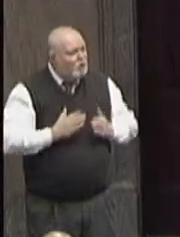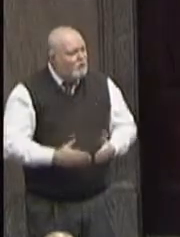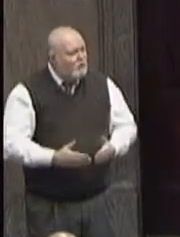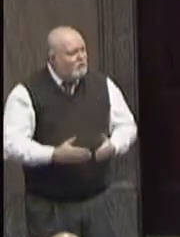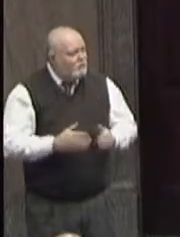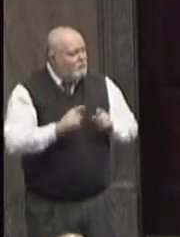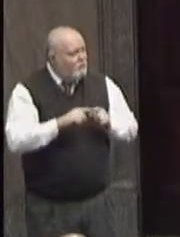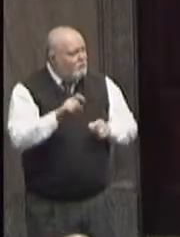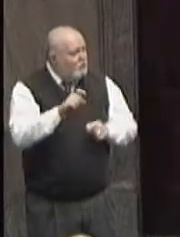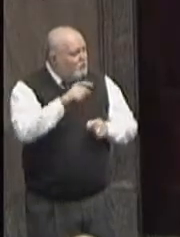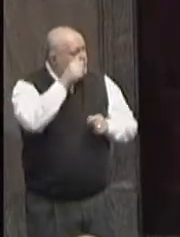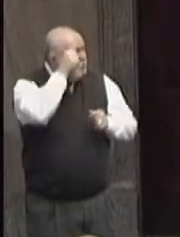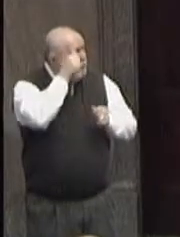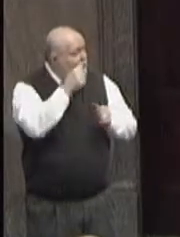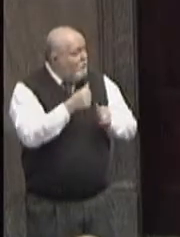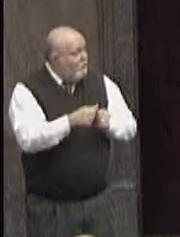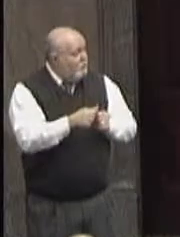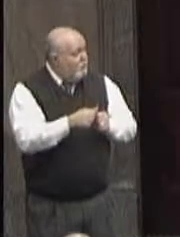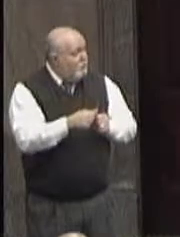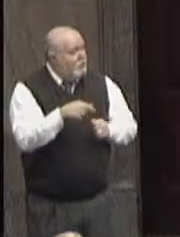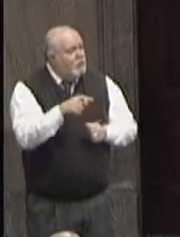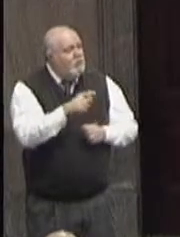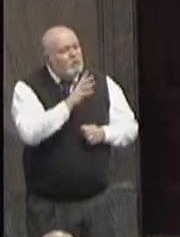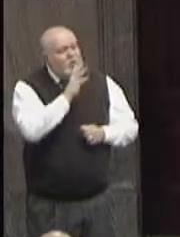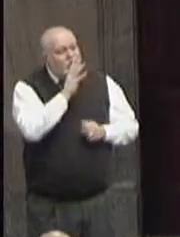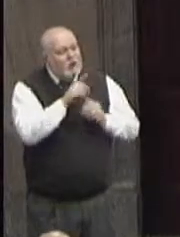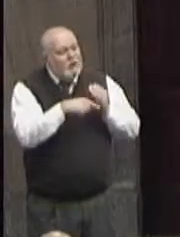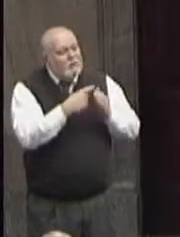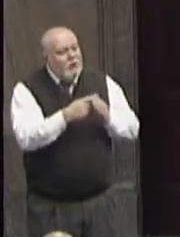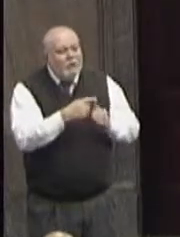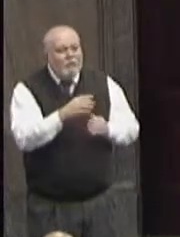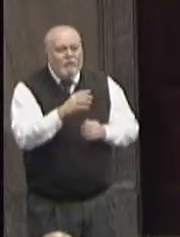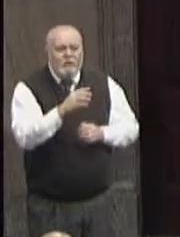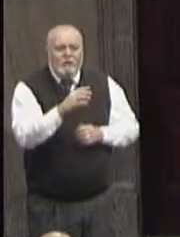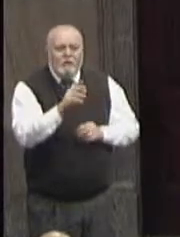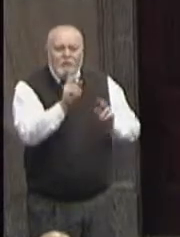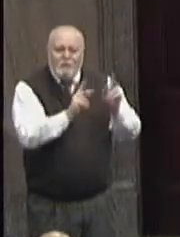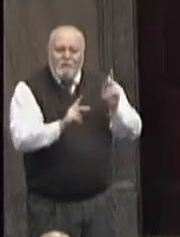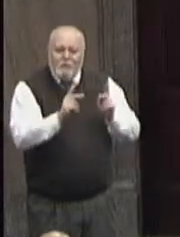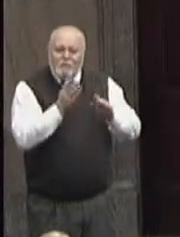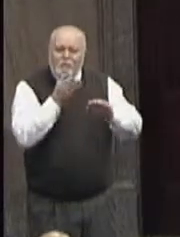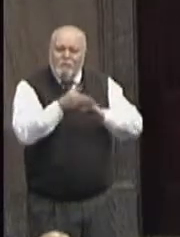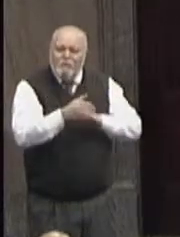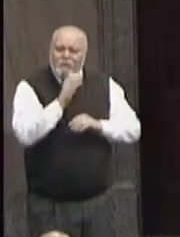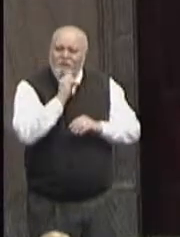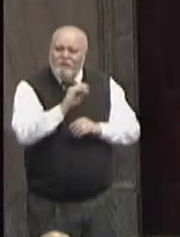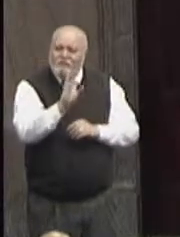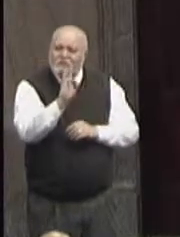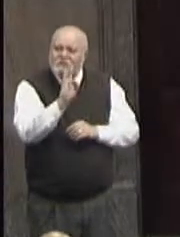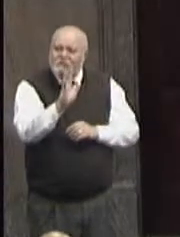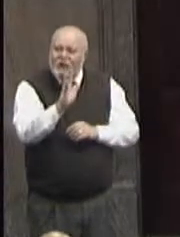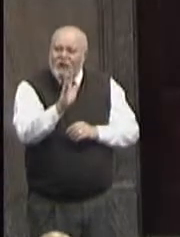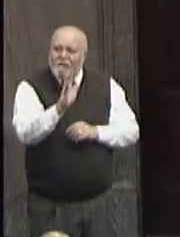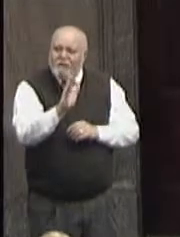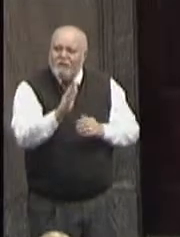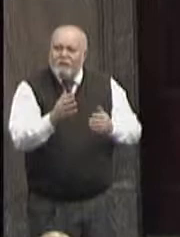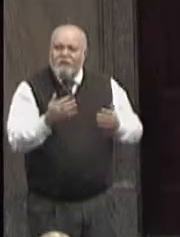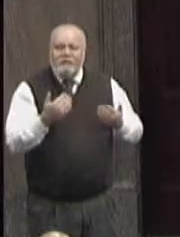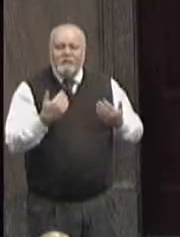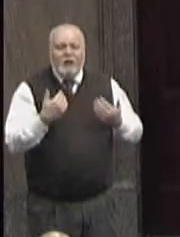need to remember that you are talking about 6 people over 65 years old, which have a